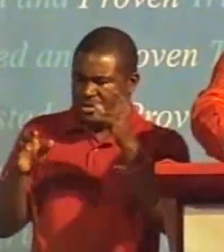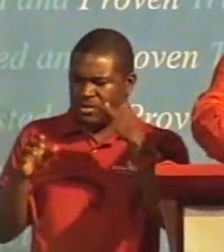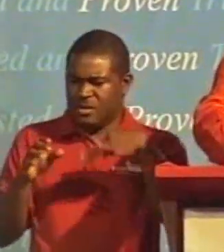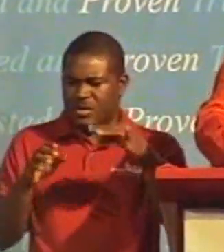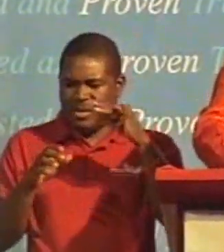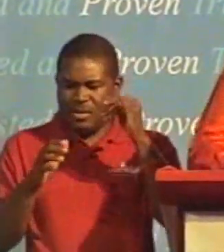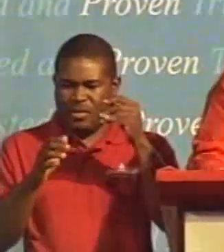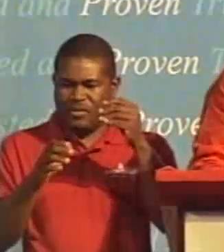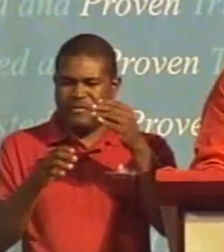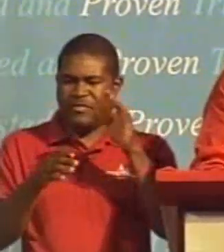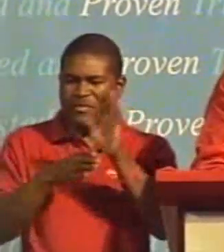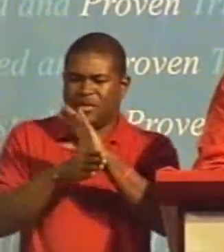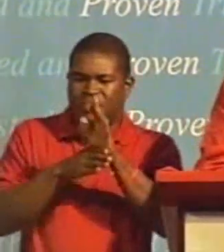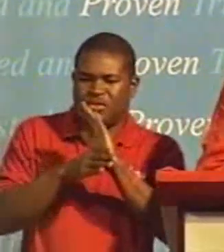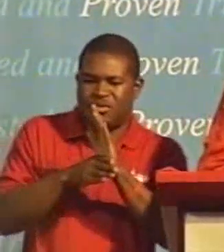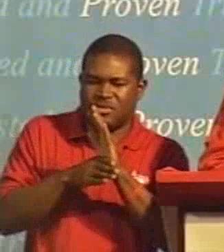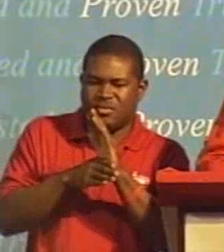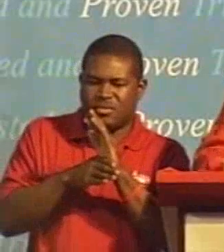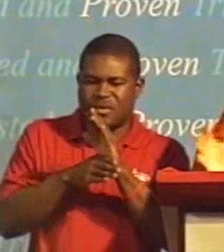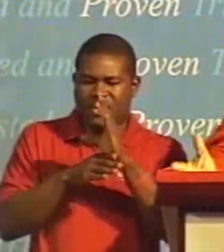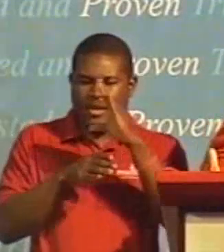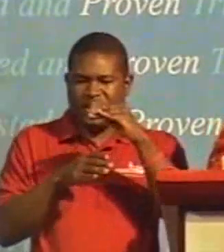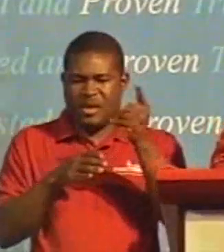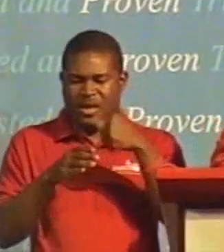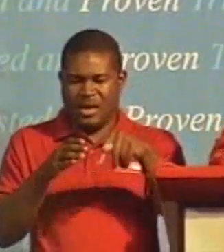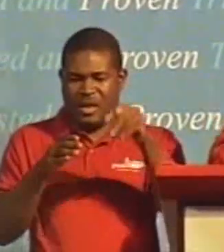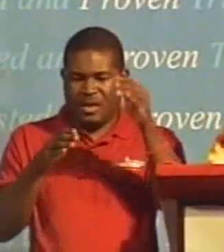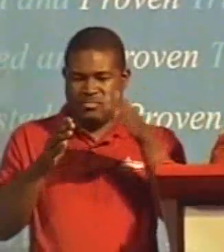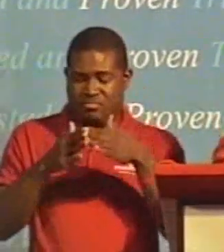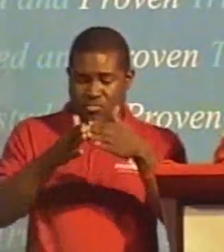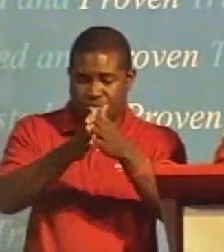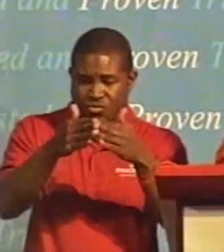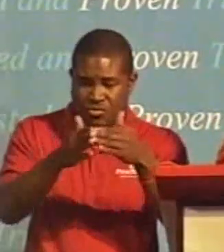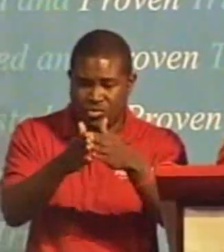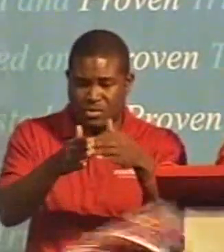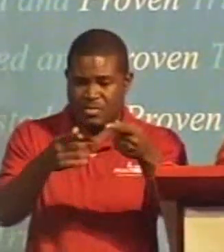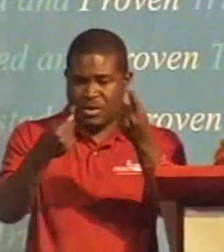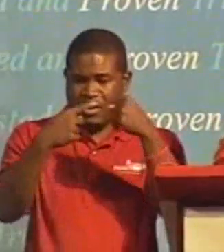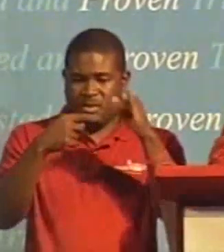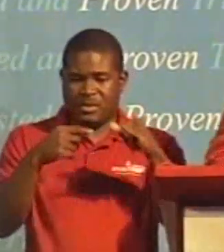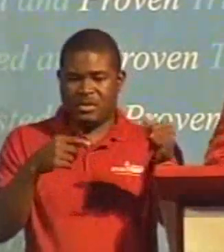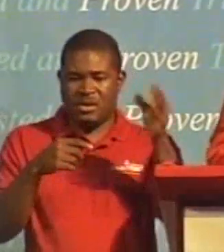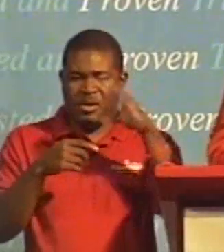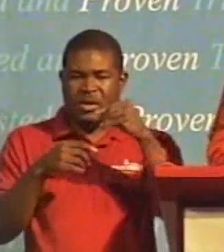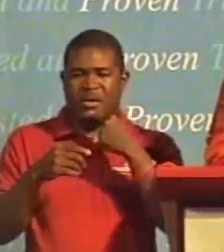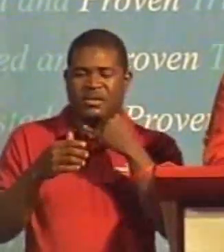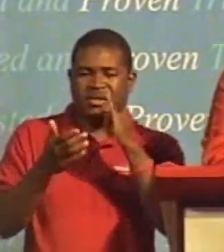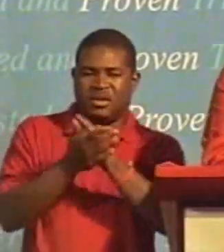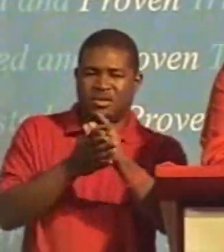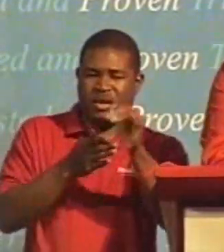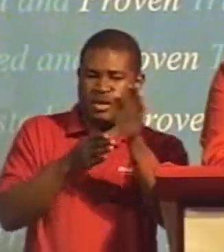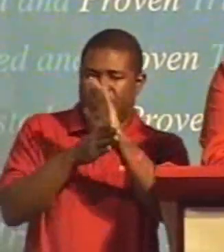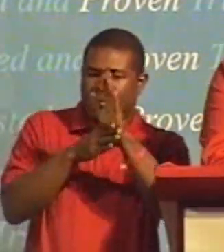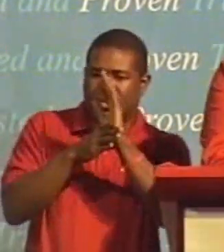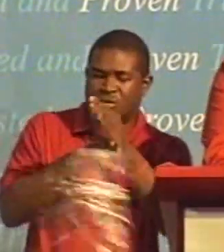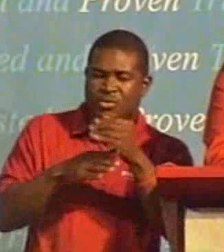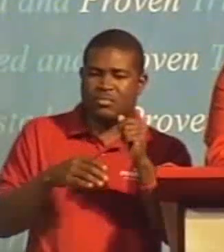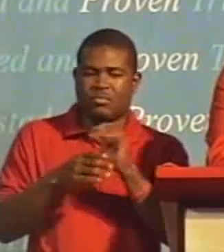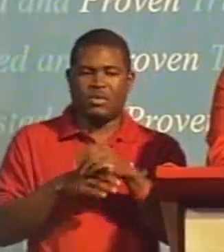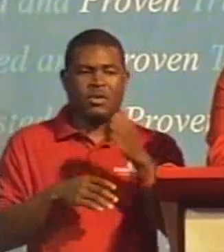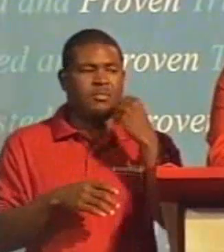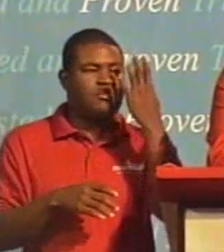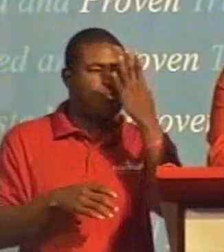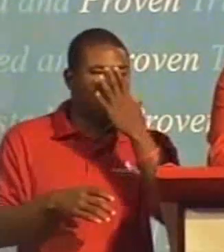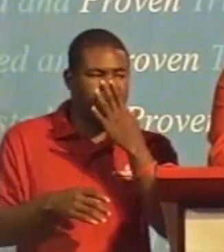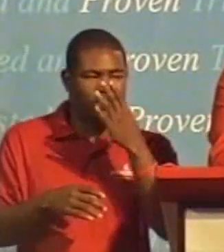going to be. Well, the cruise ship are coming. Sanders Beach ain't going nowhere. In fact, Sanders Beach is now a beauty spot. Enjoyed